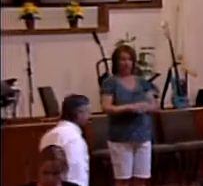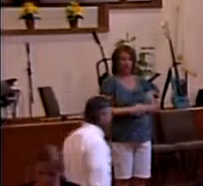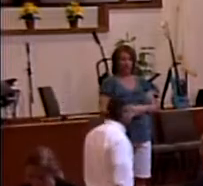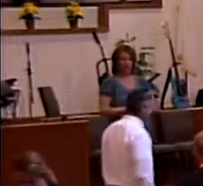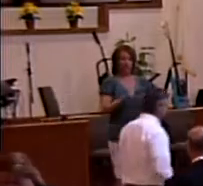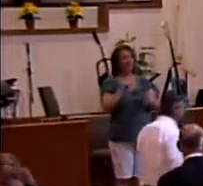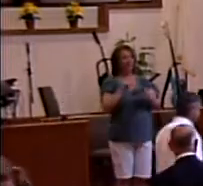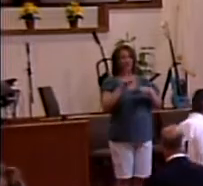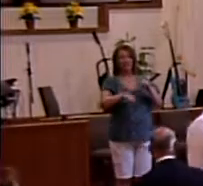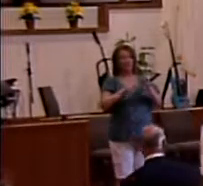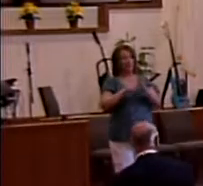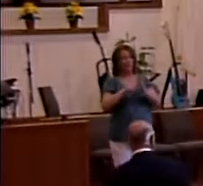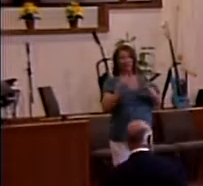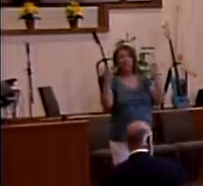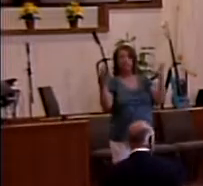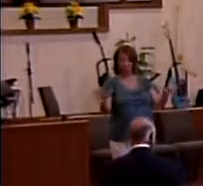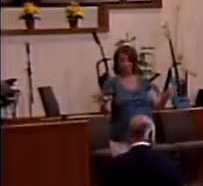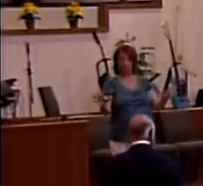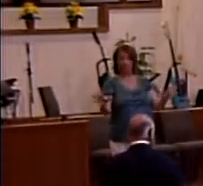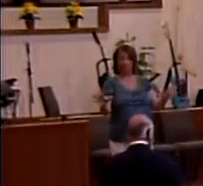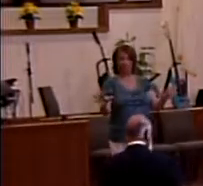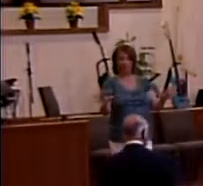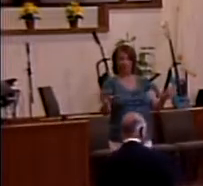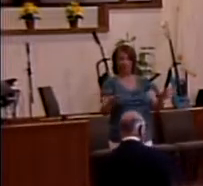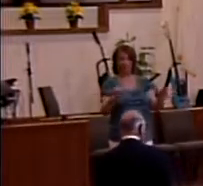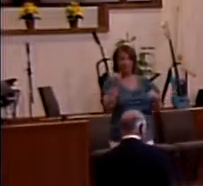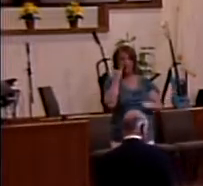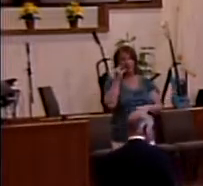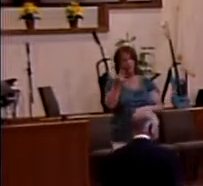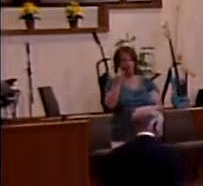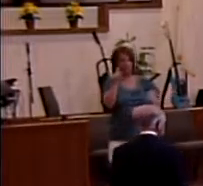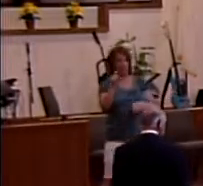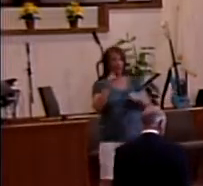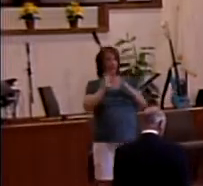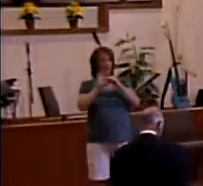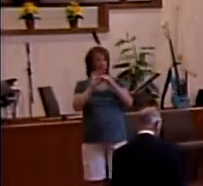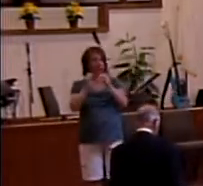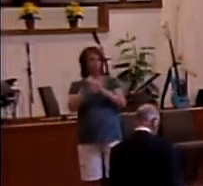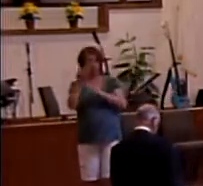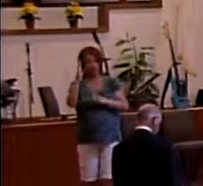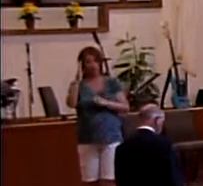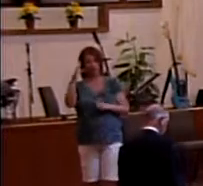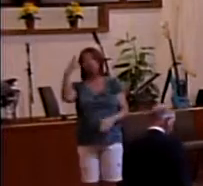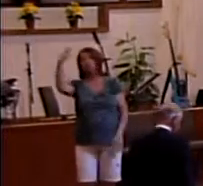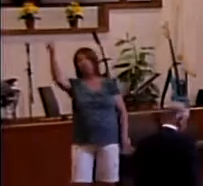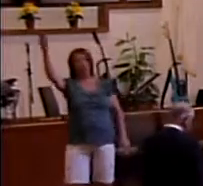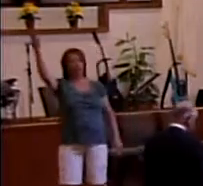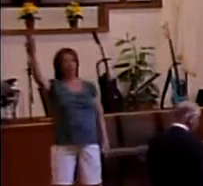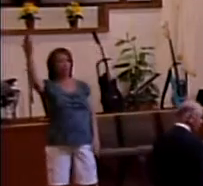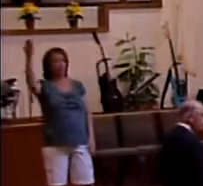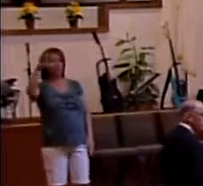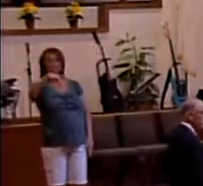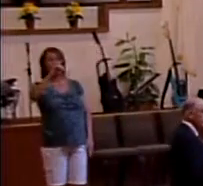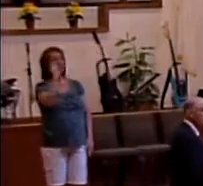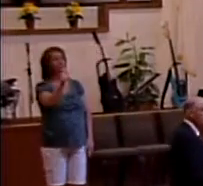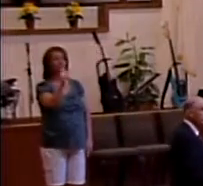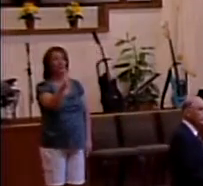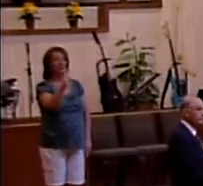doesn't mean it's over. If you need to get alone and be with God, you go out there. Go find yourself in the